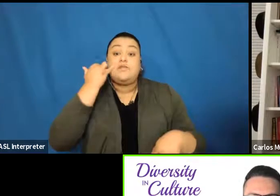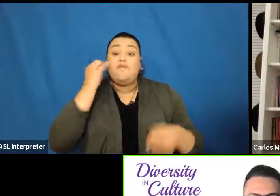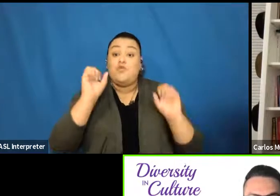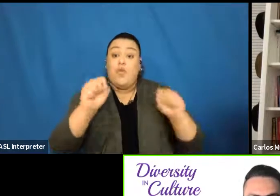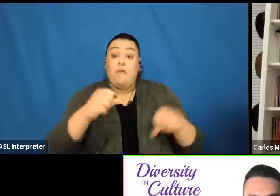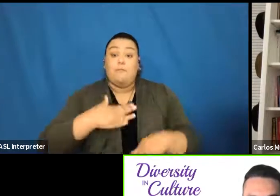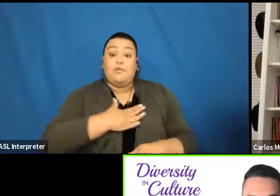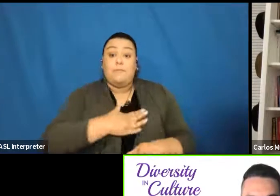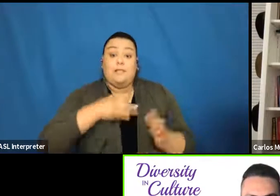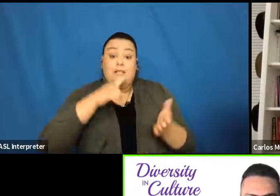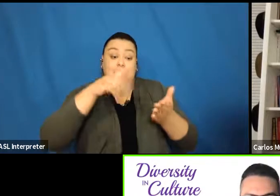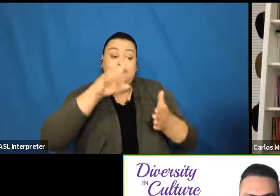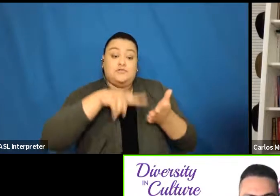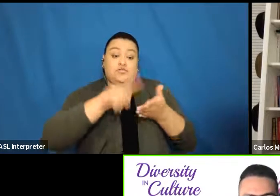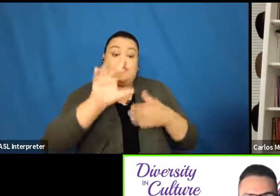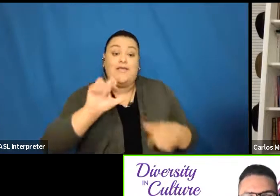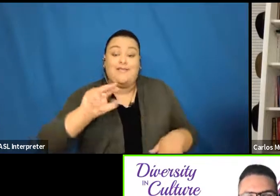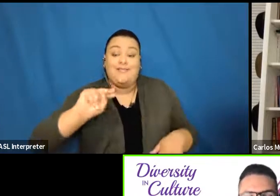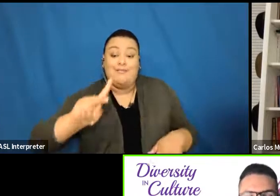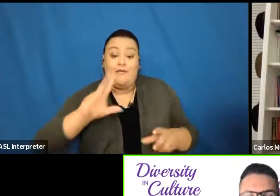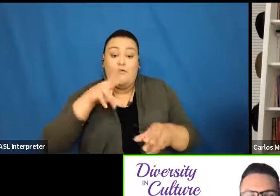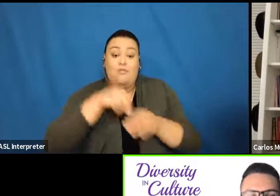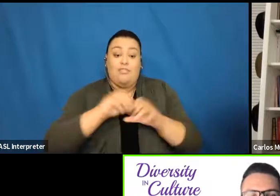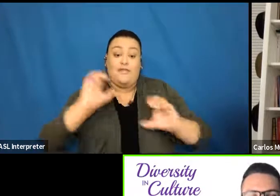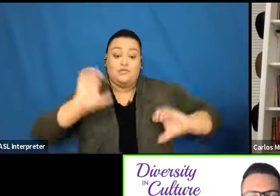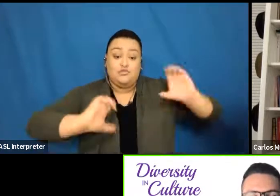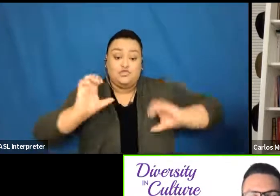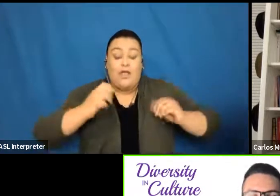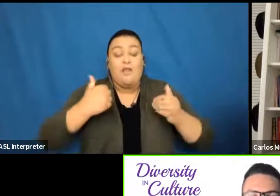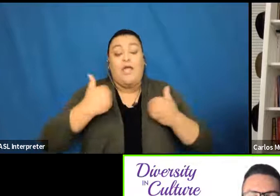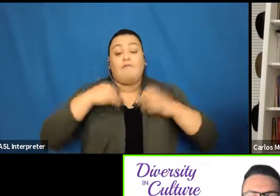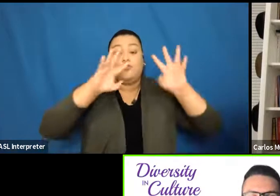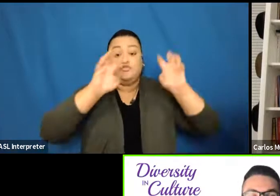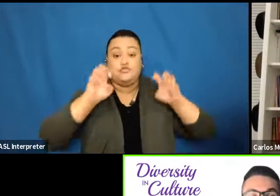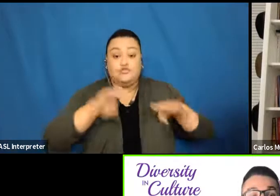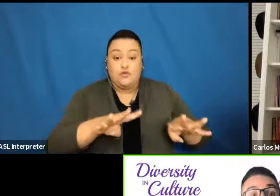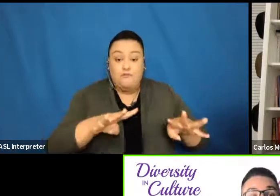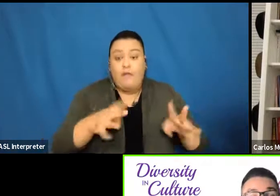the link in the chat for the survey that we have. We'd like to know,